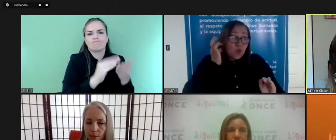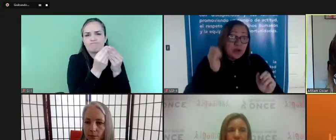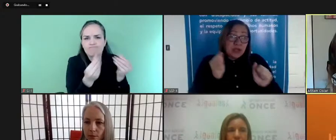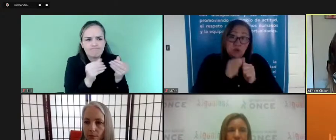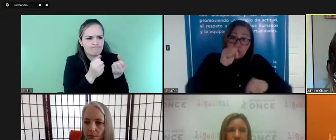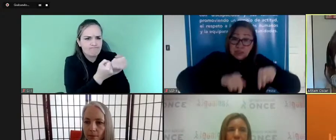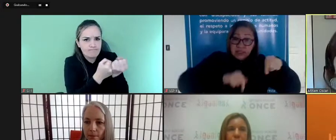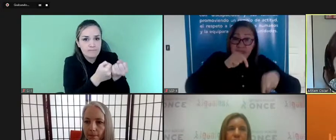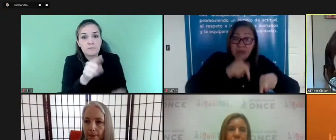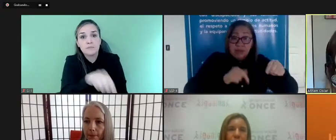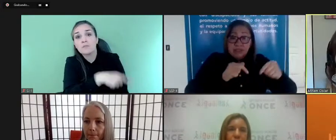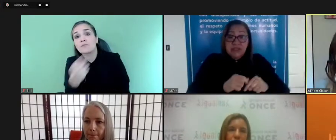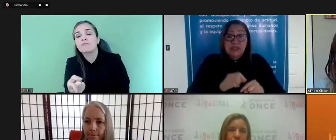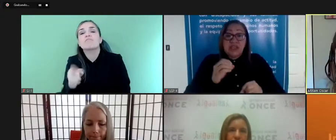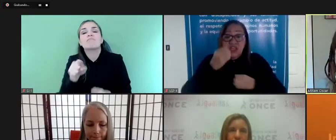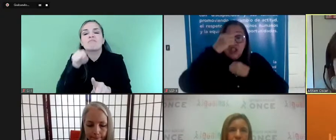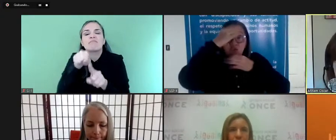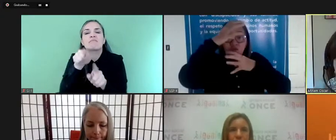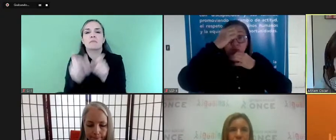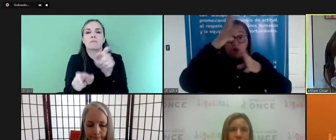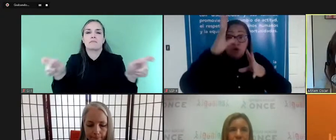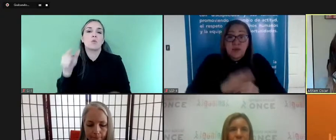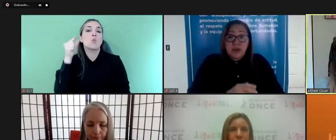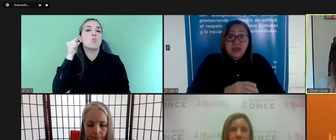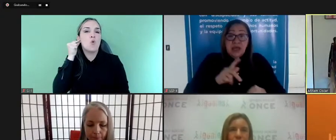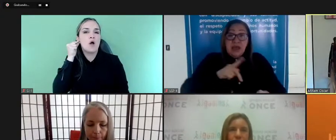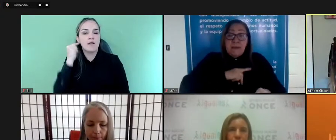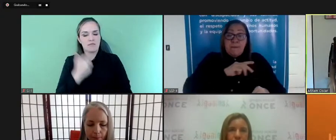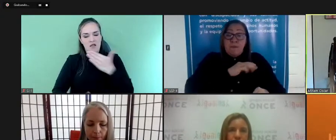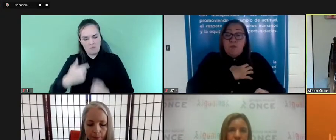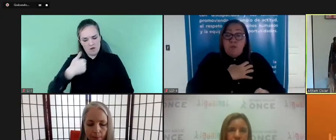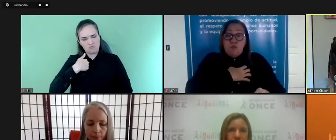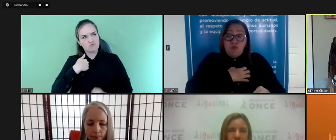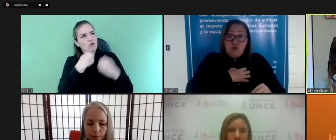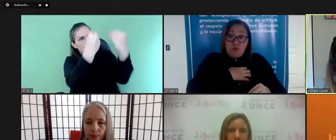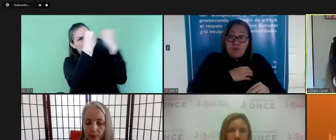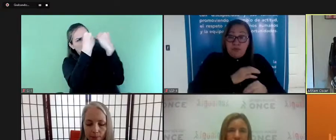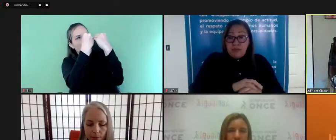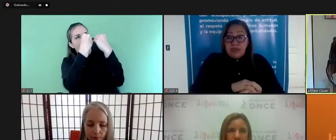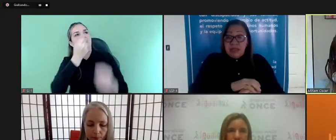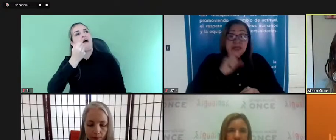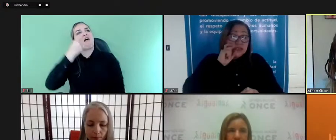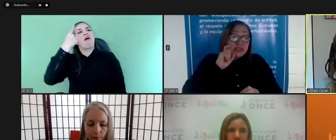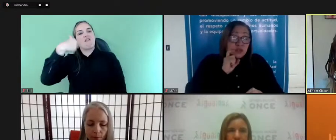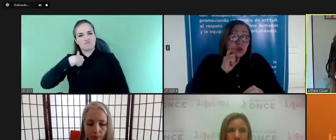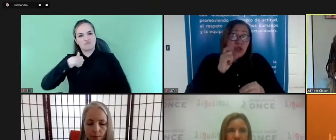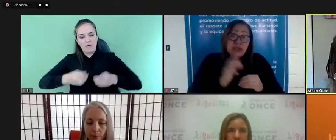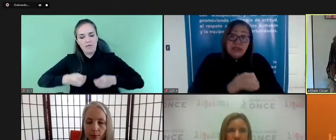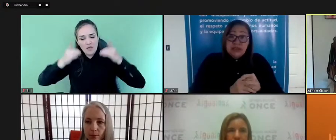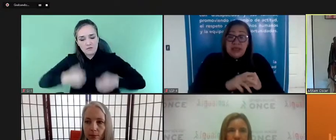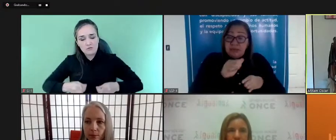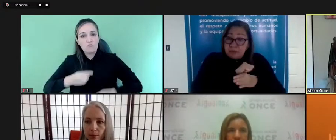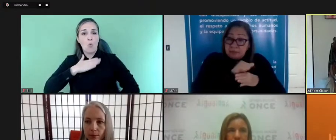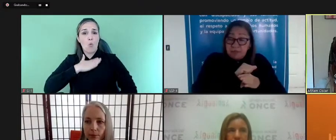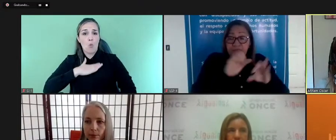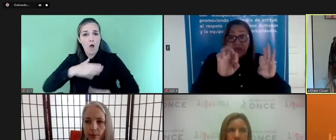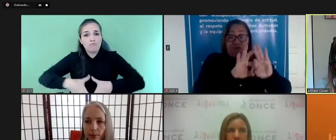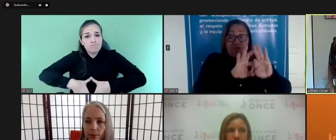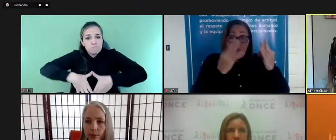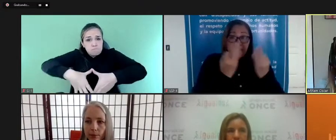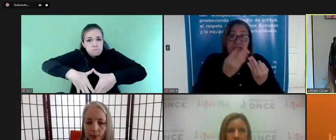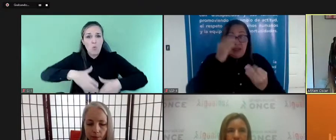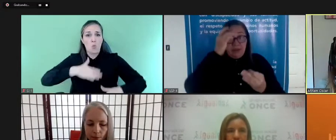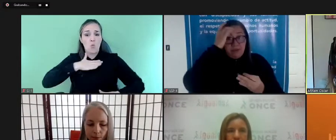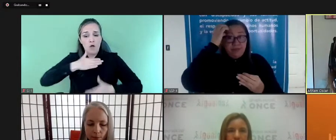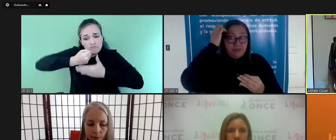locking the at the right of persons with disabilities regarding sexuality and